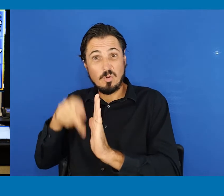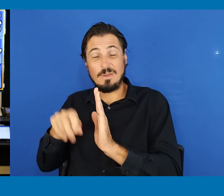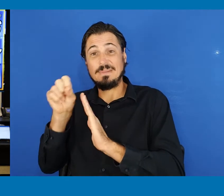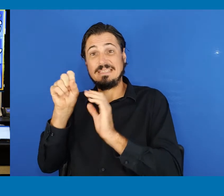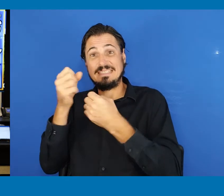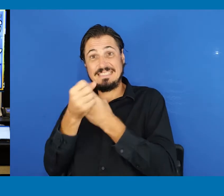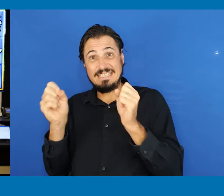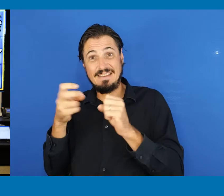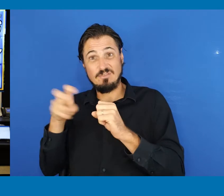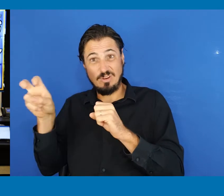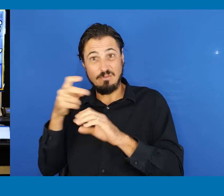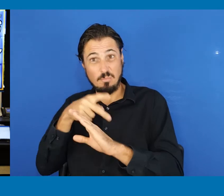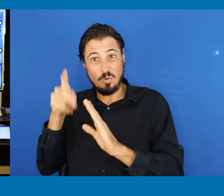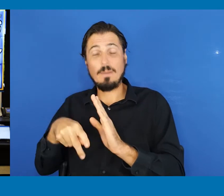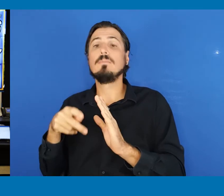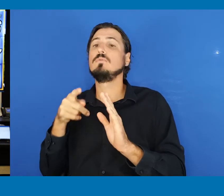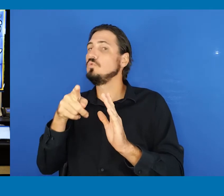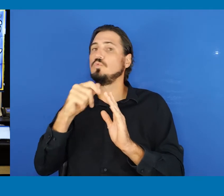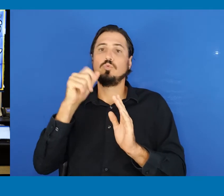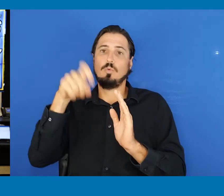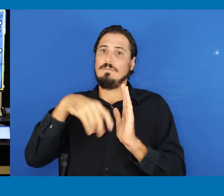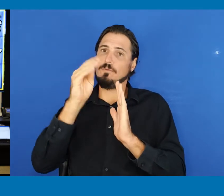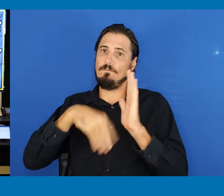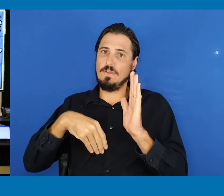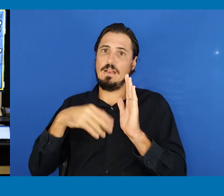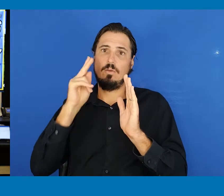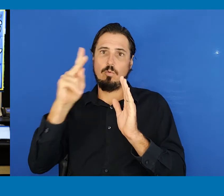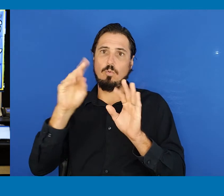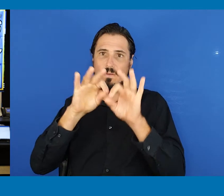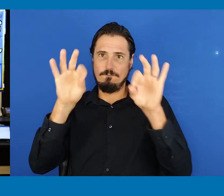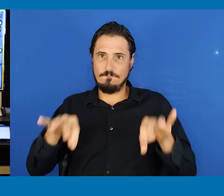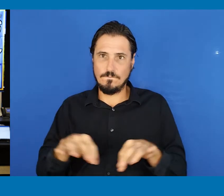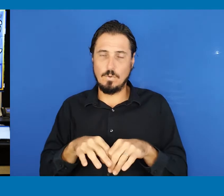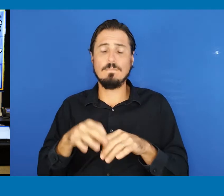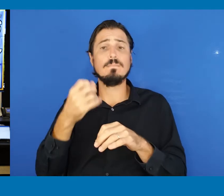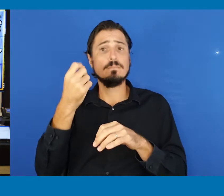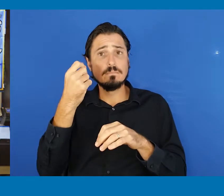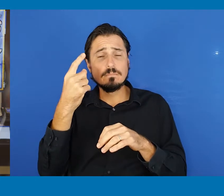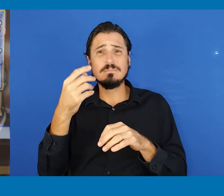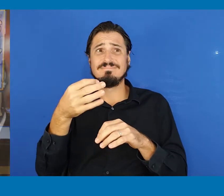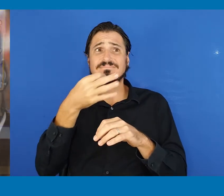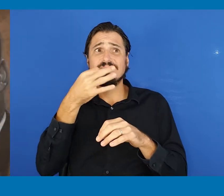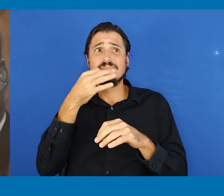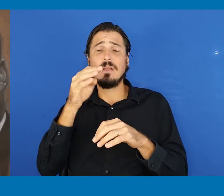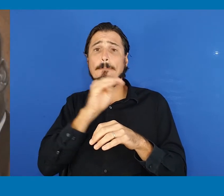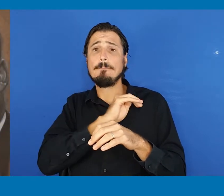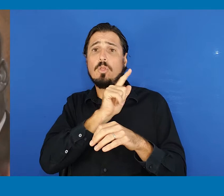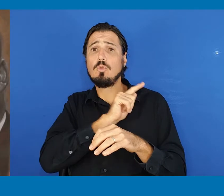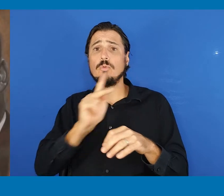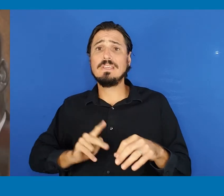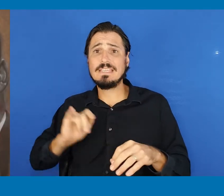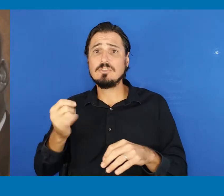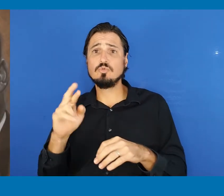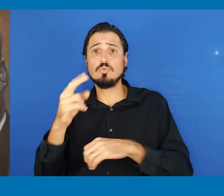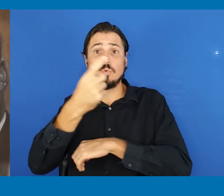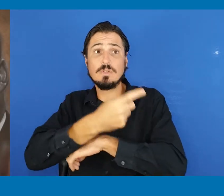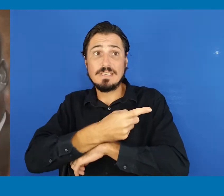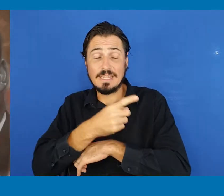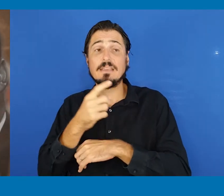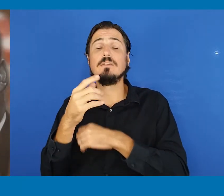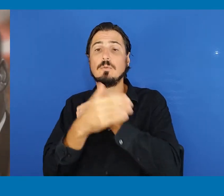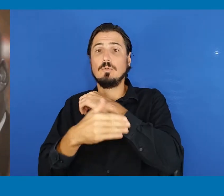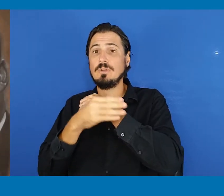not required to complete the Kauai arrival form. In observance of Martin Luther King Jr.